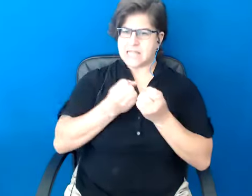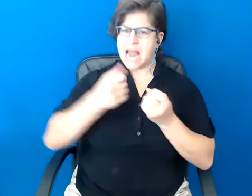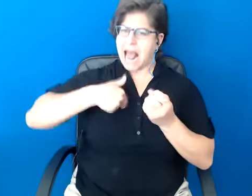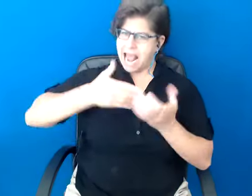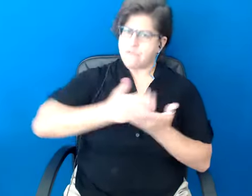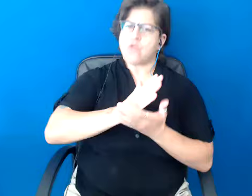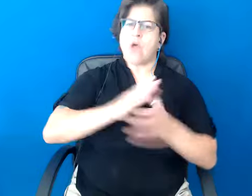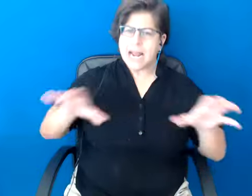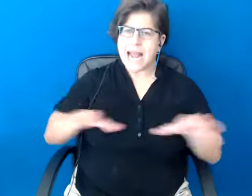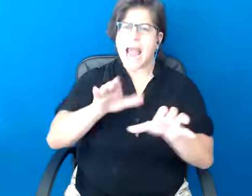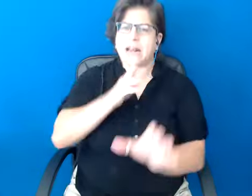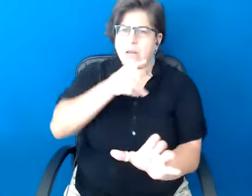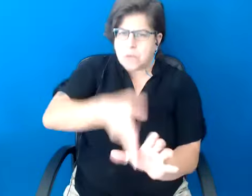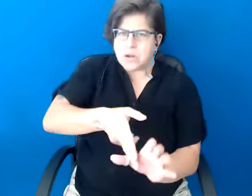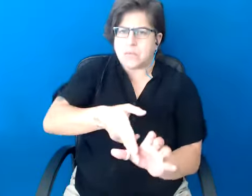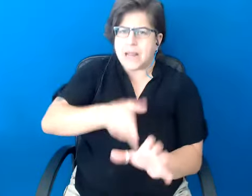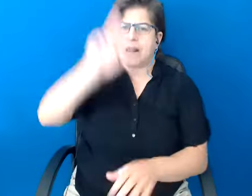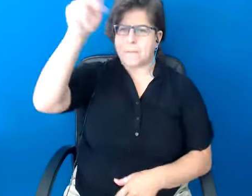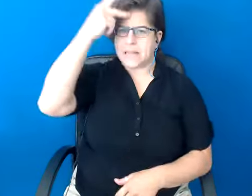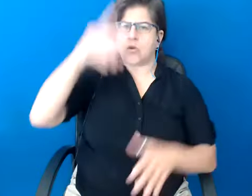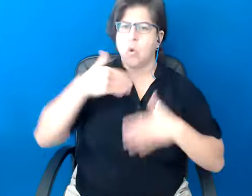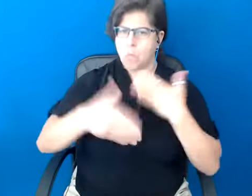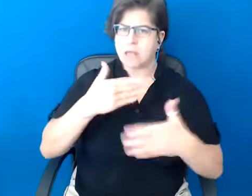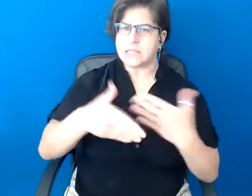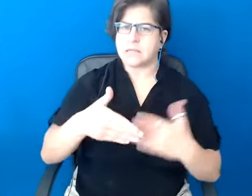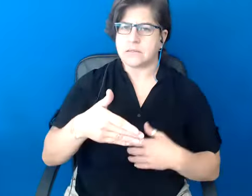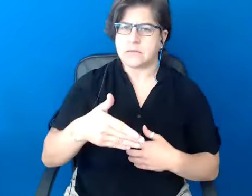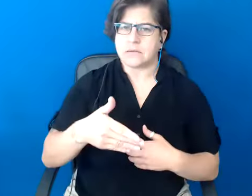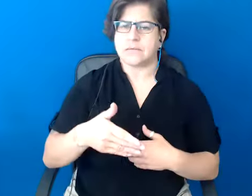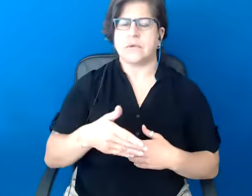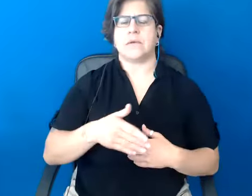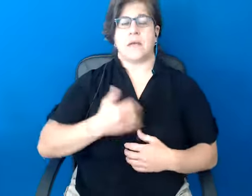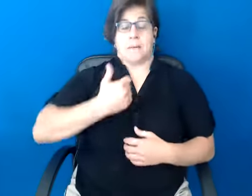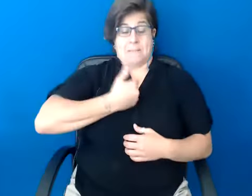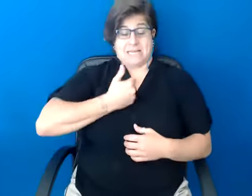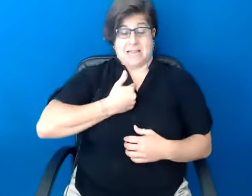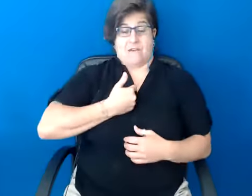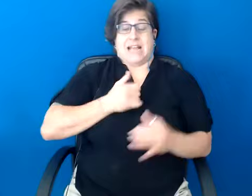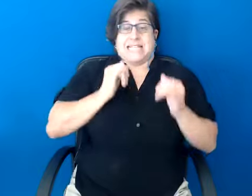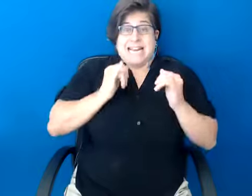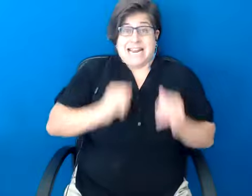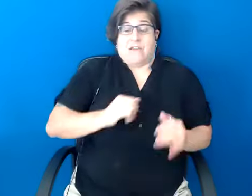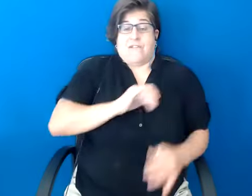citizen, as an individual sober member of society, I have a right to actively participate in our political